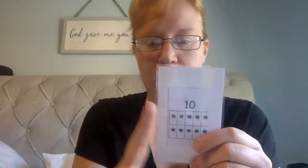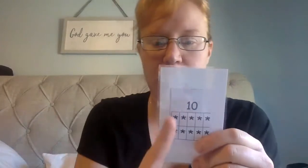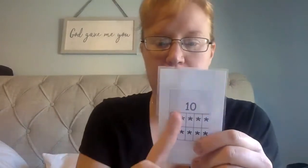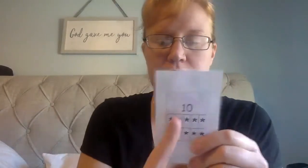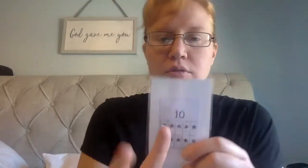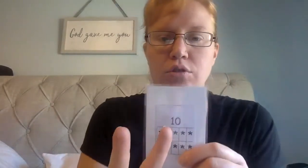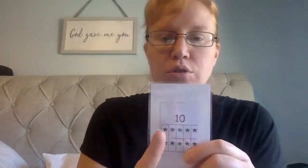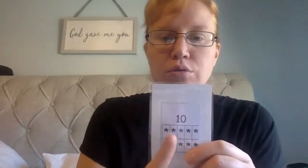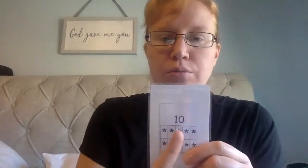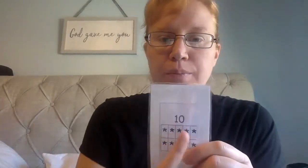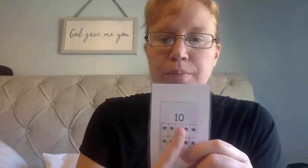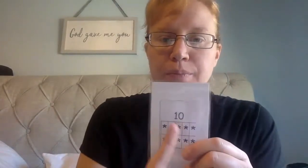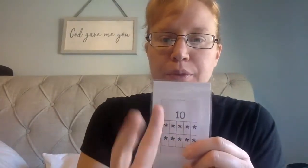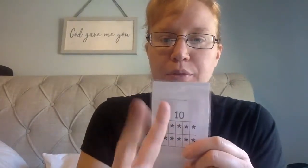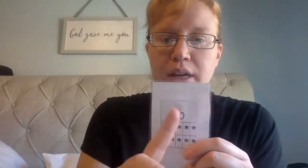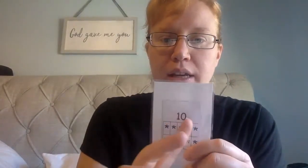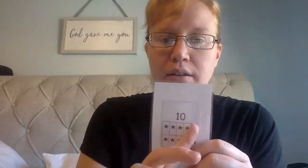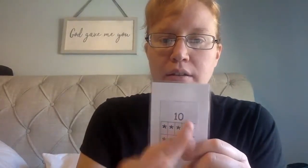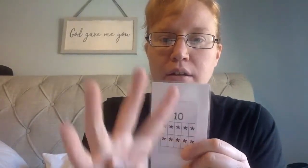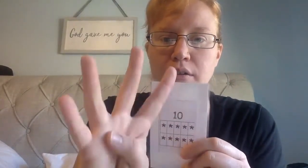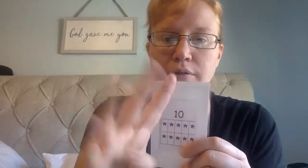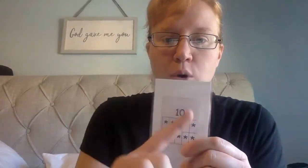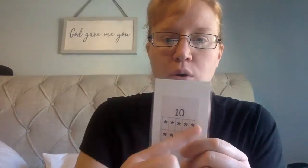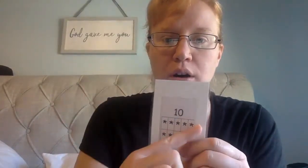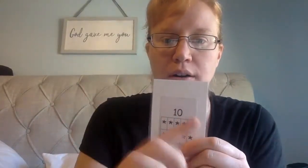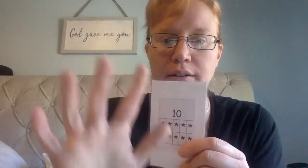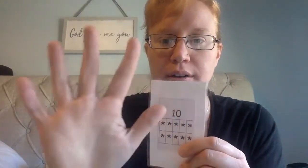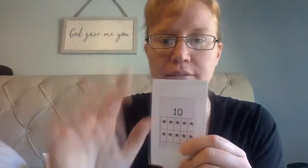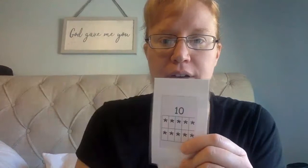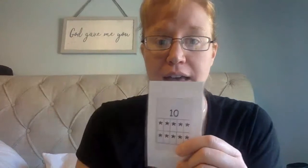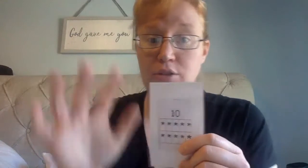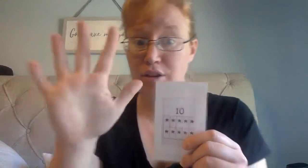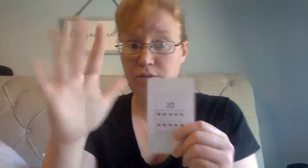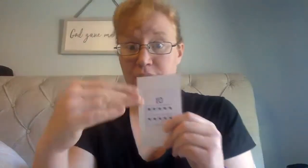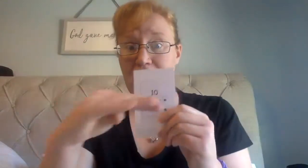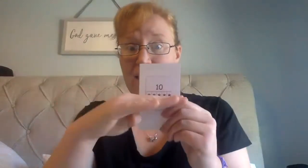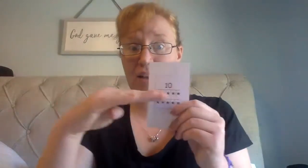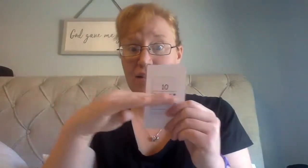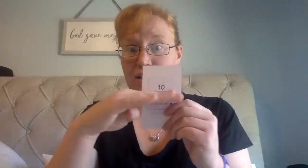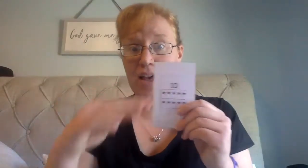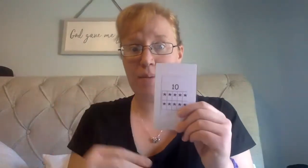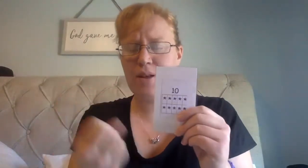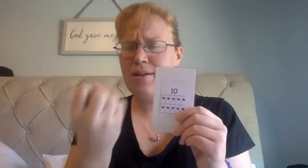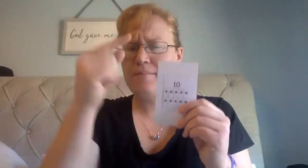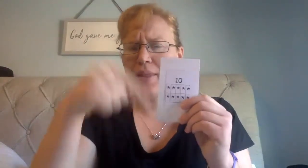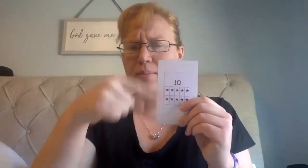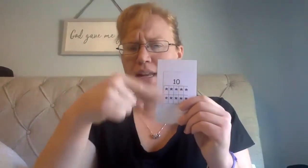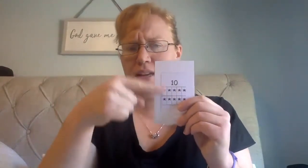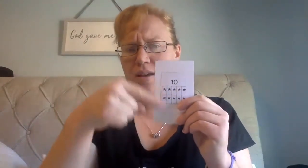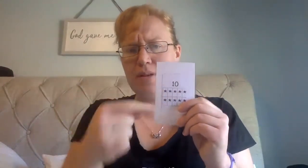1, 2, 3, 4, 5. So there's 5 on the top. How many up and